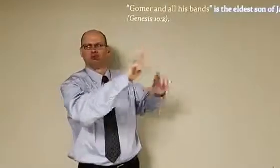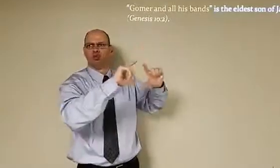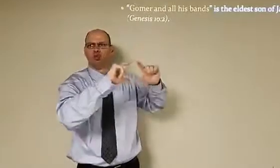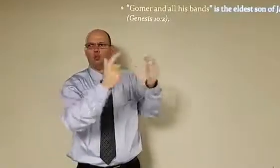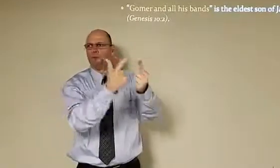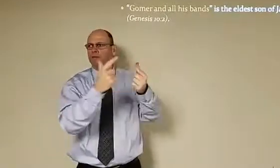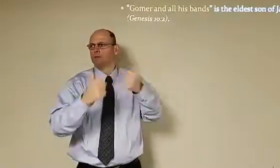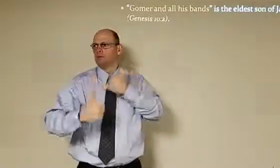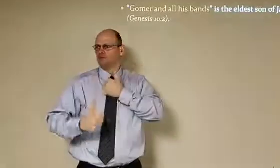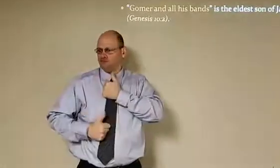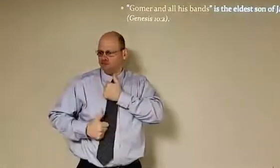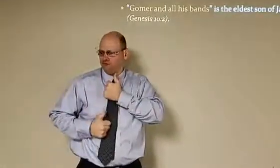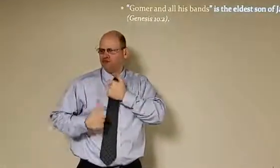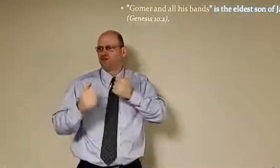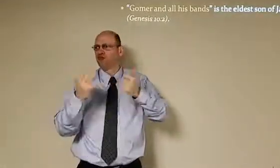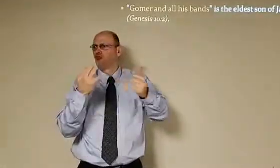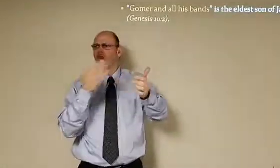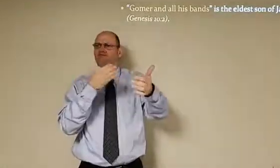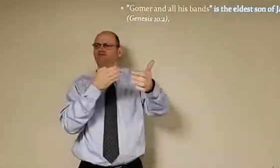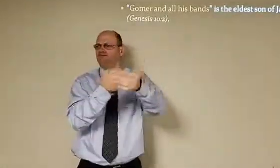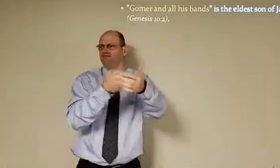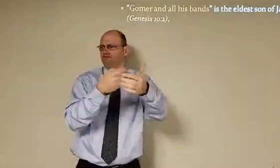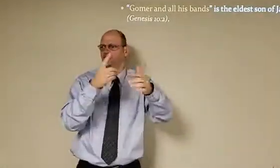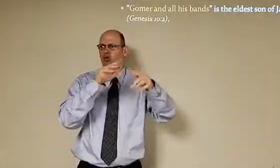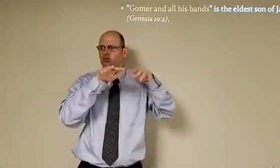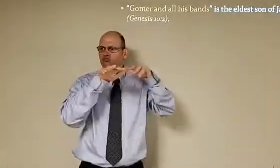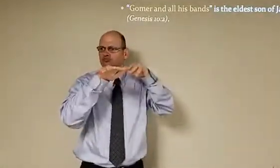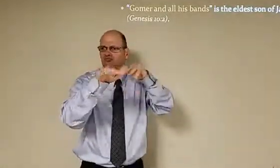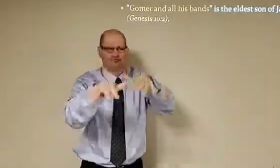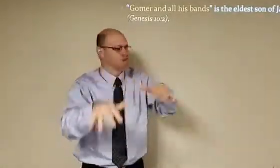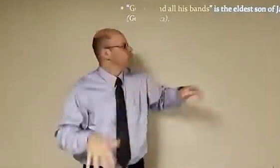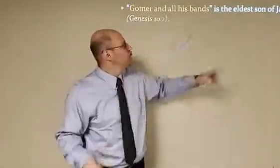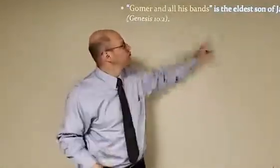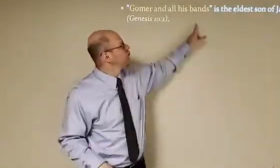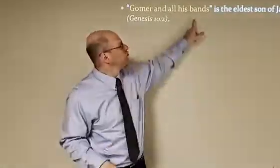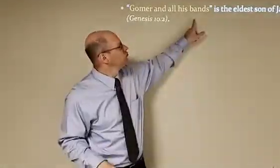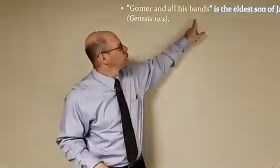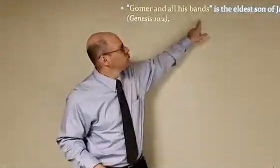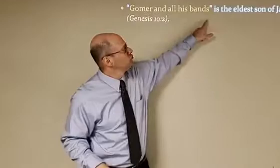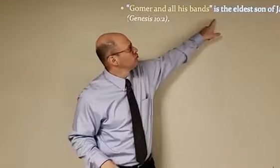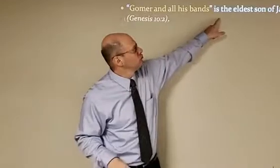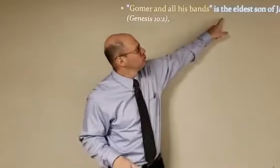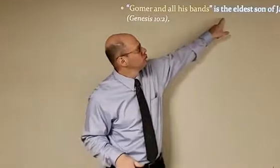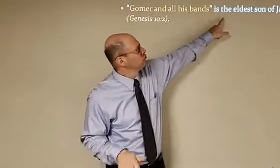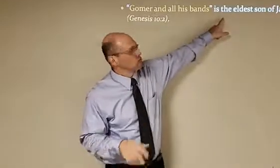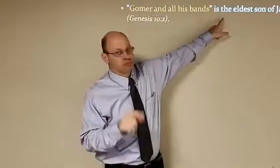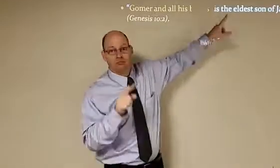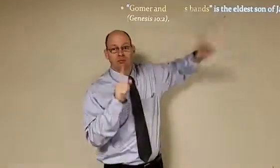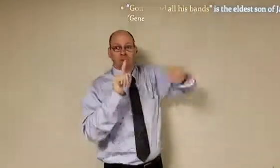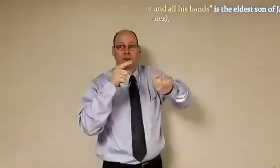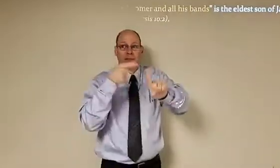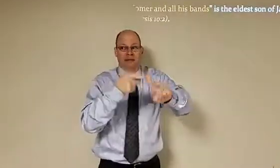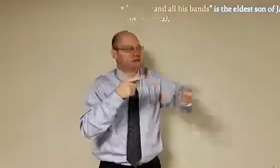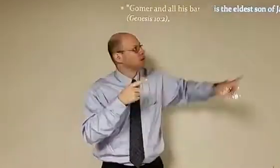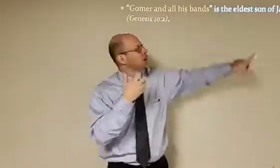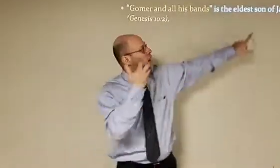And the bands really is talking about the army and those who would be against and fight